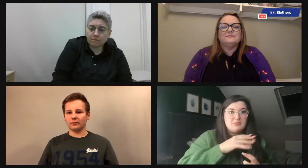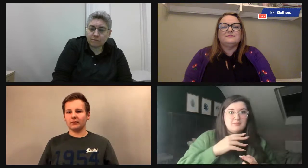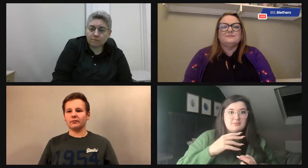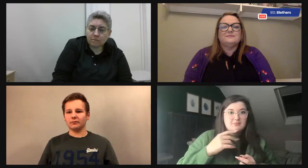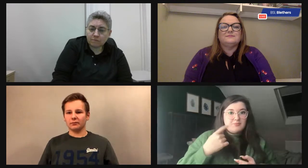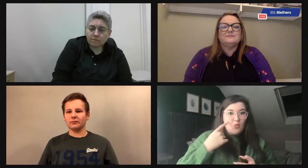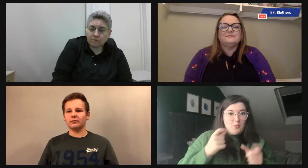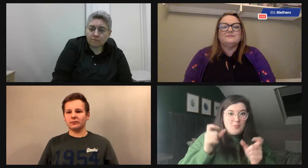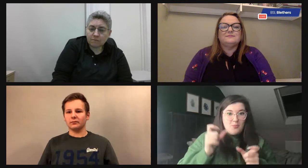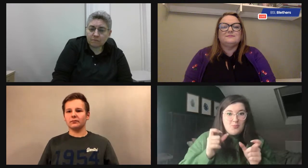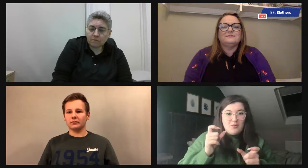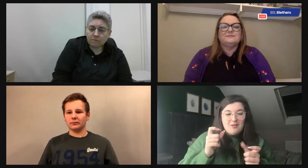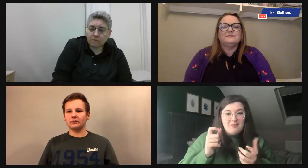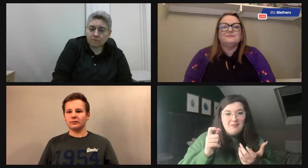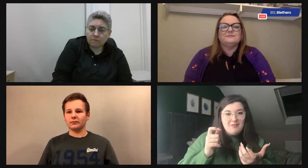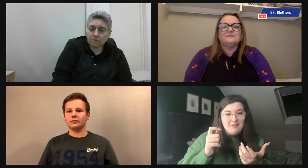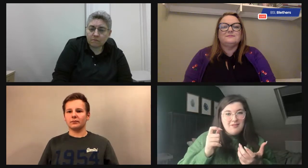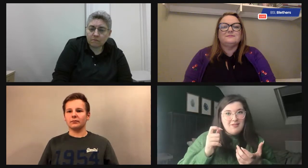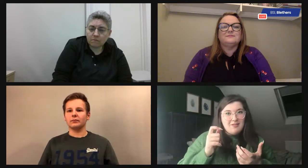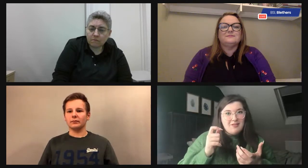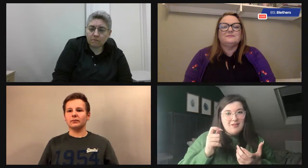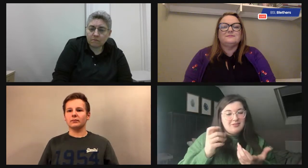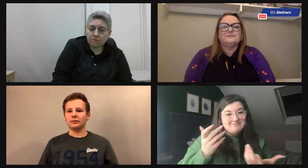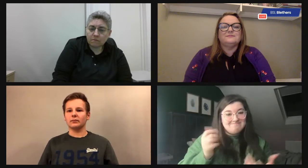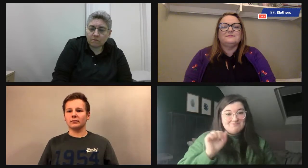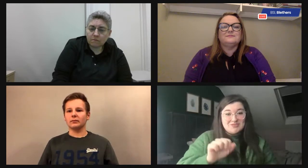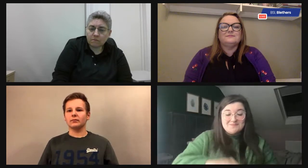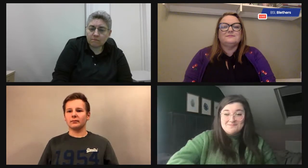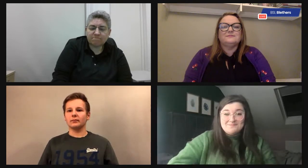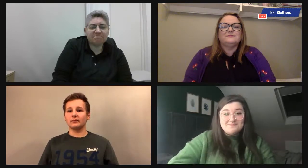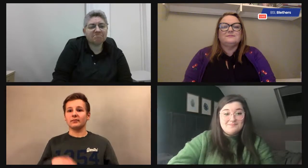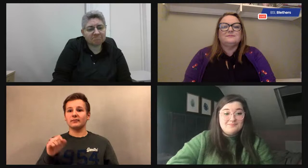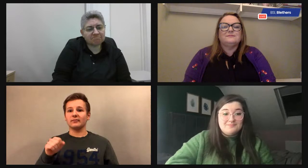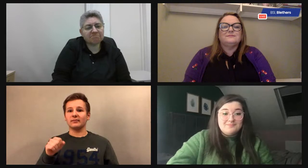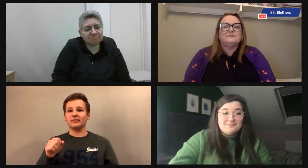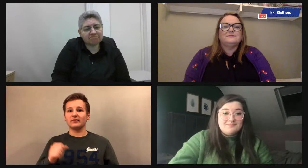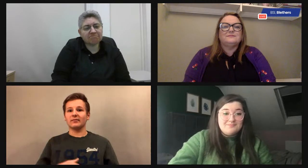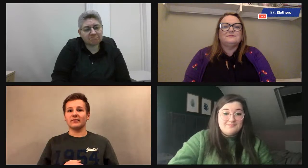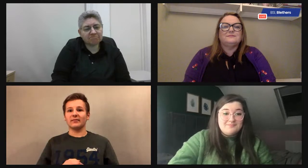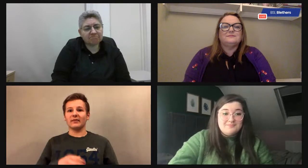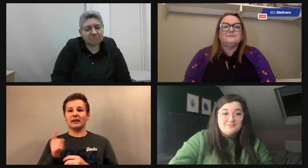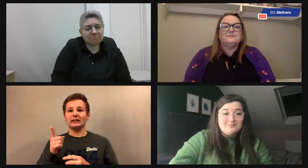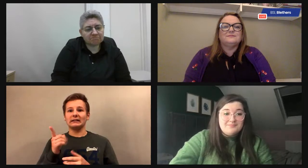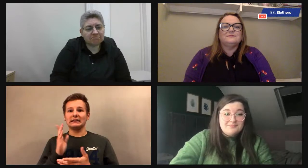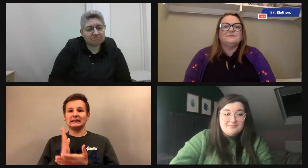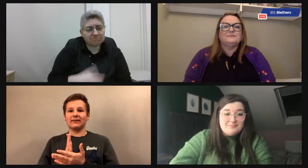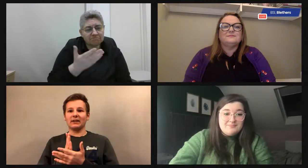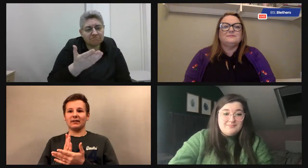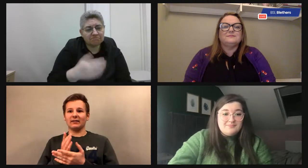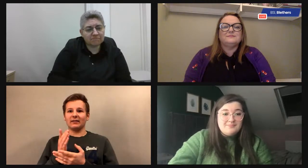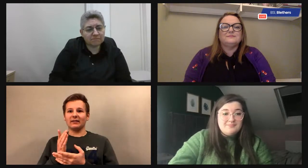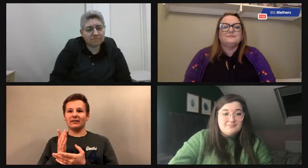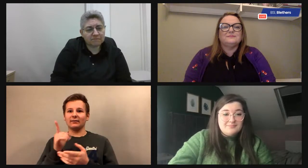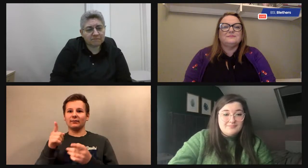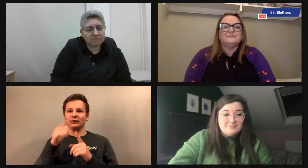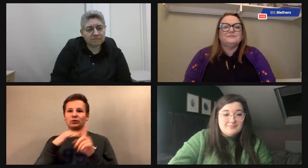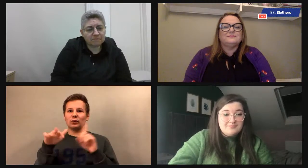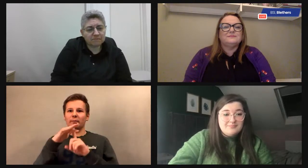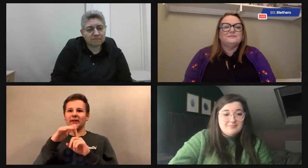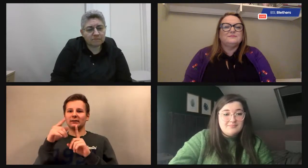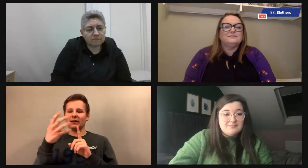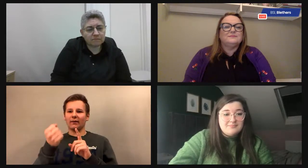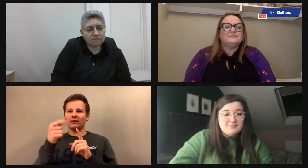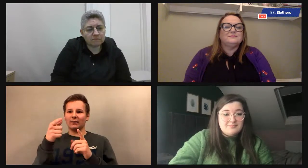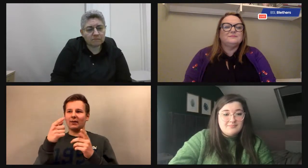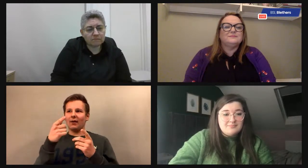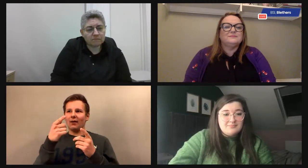uh, Common thing, cause? yeah, common to all young people that they have stress with. And I would agree, definitely would